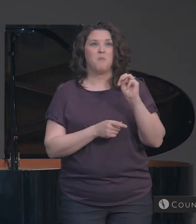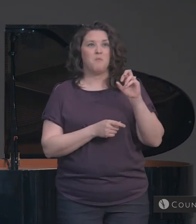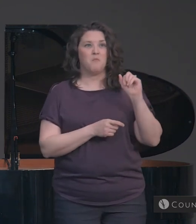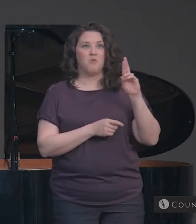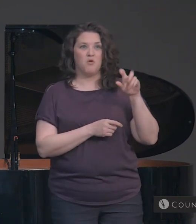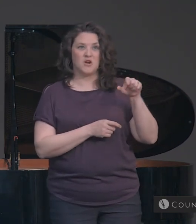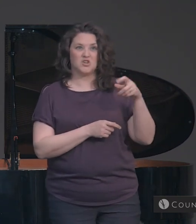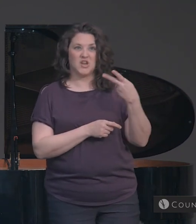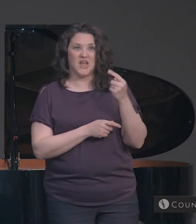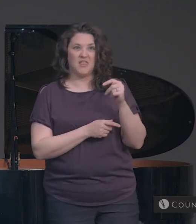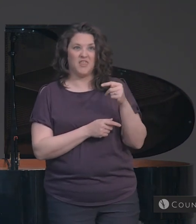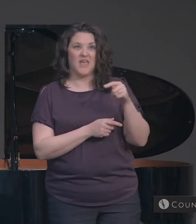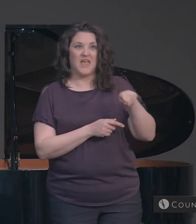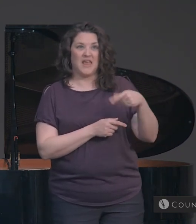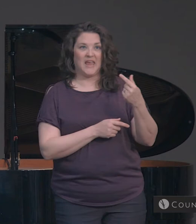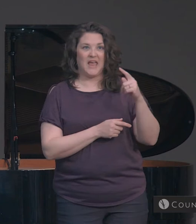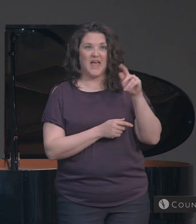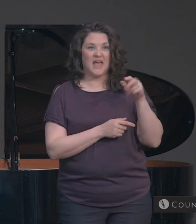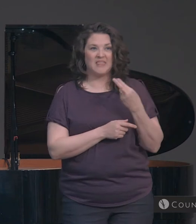Achzib.